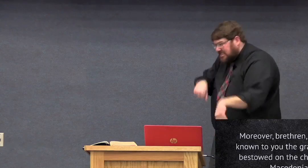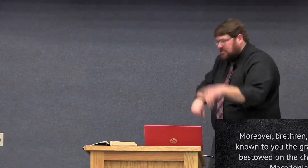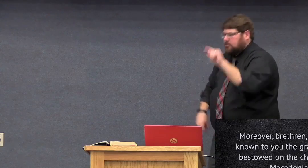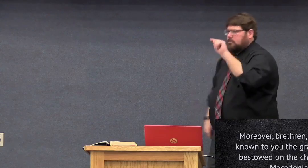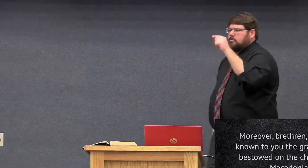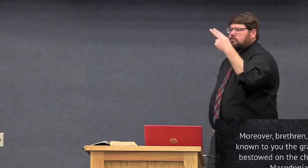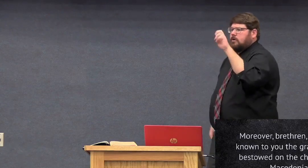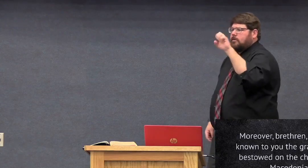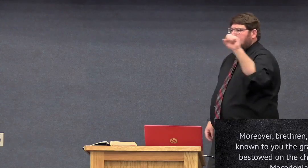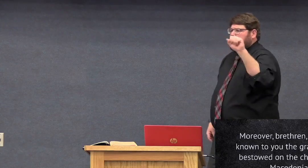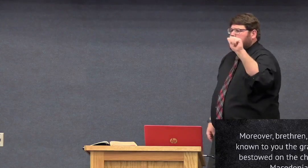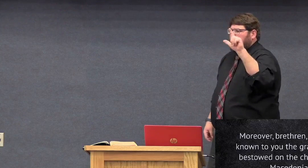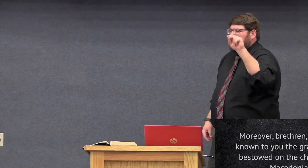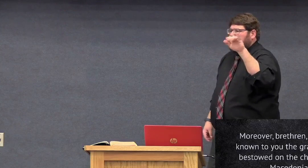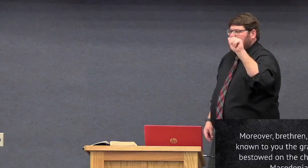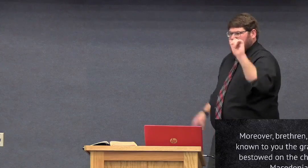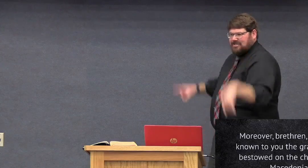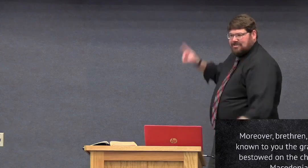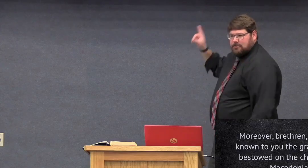speaking of the churches of Macedonia,